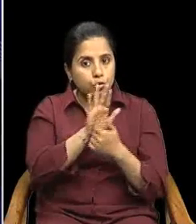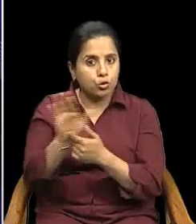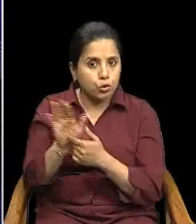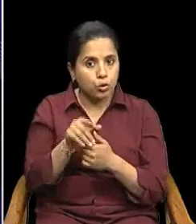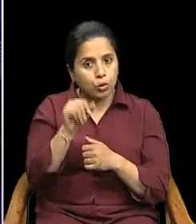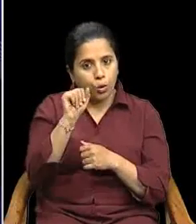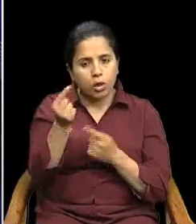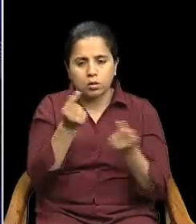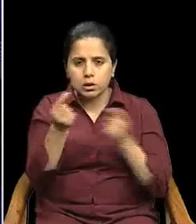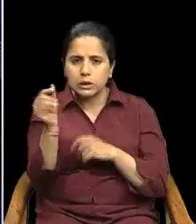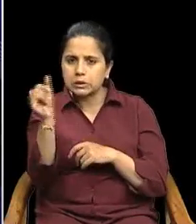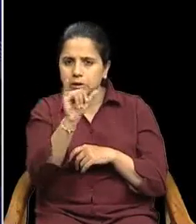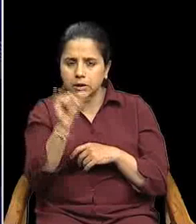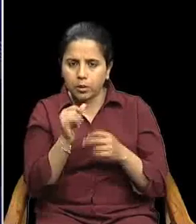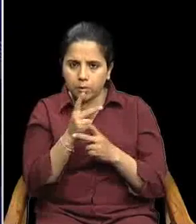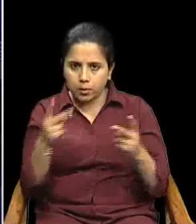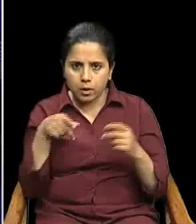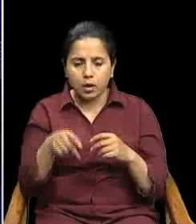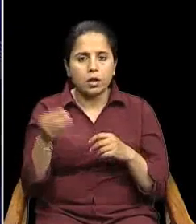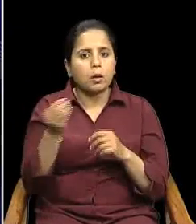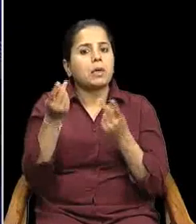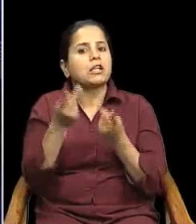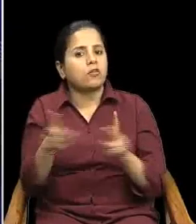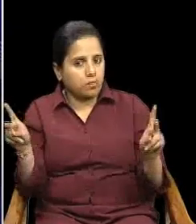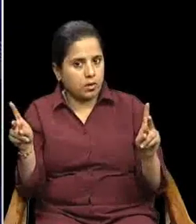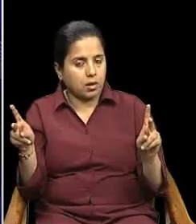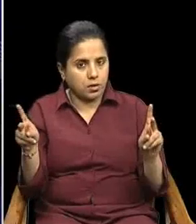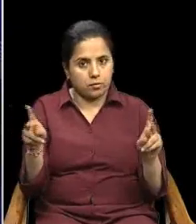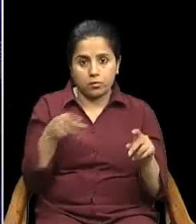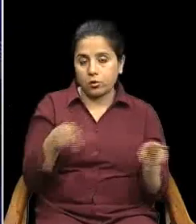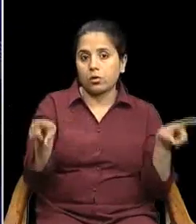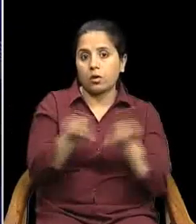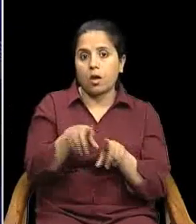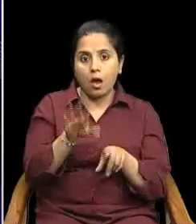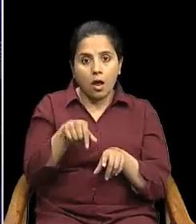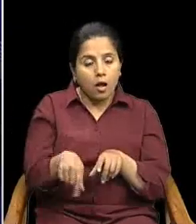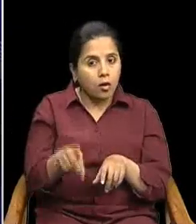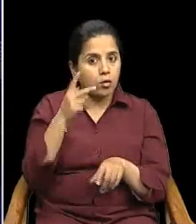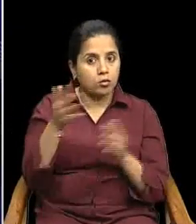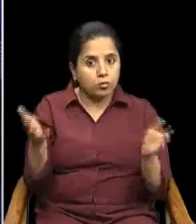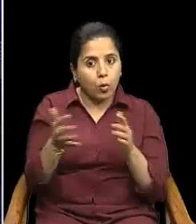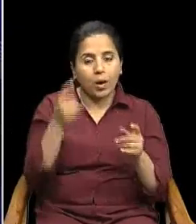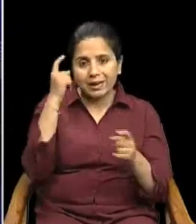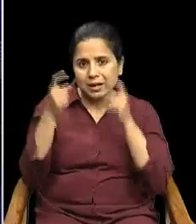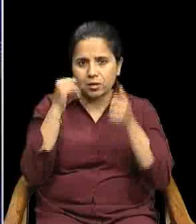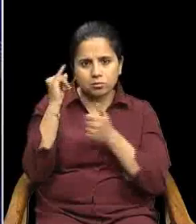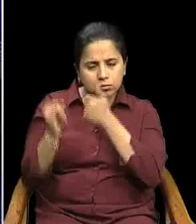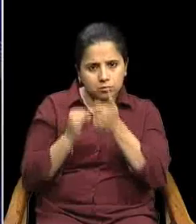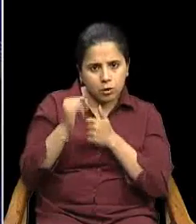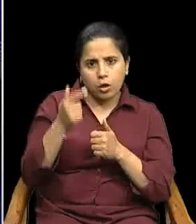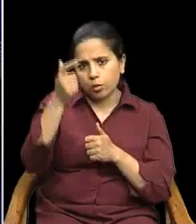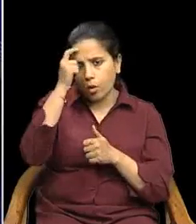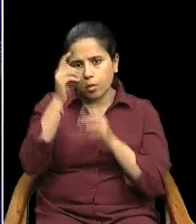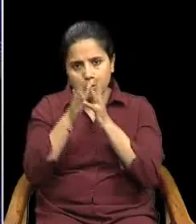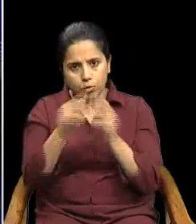their similarities and some differences. It also fosters the critical thinking and the problem